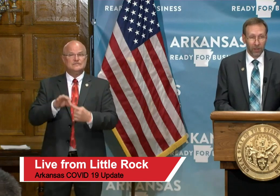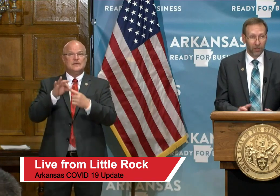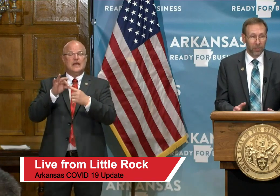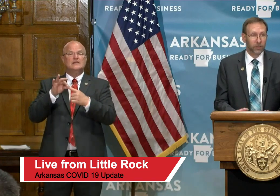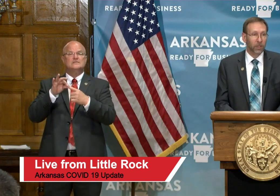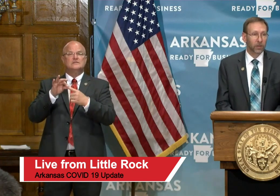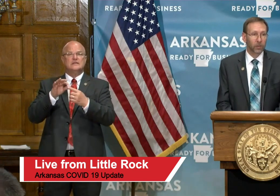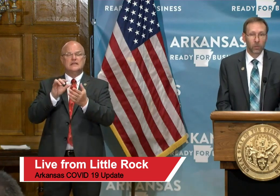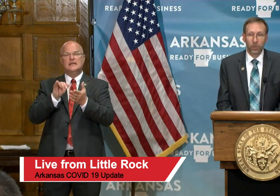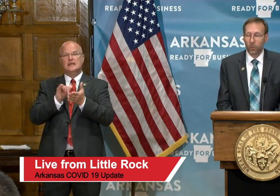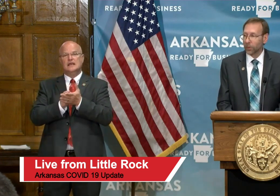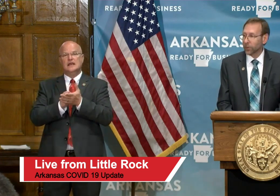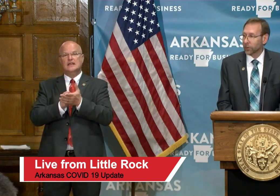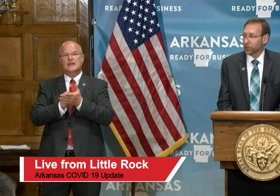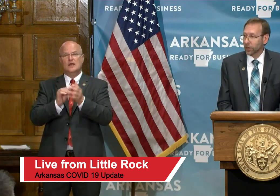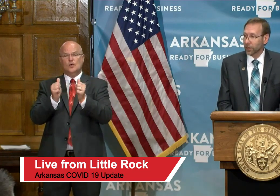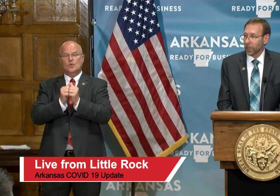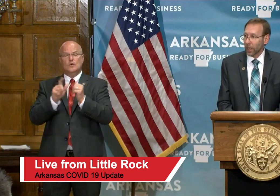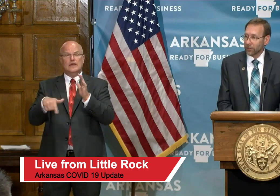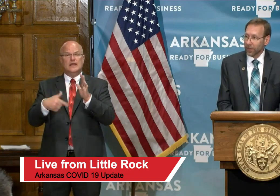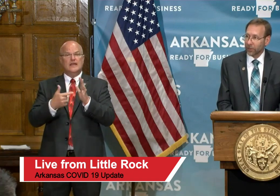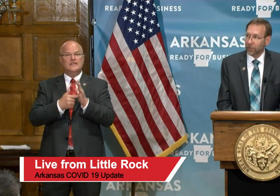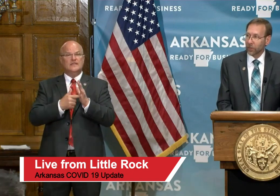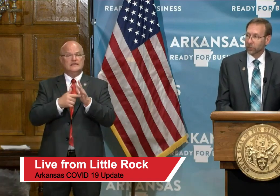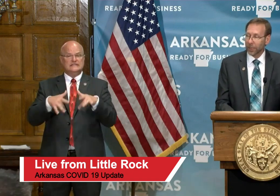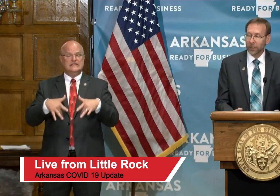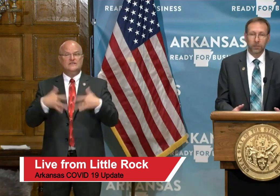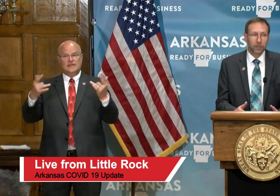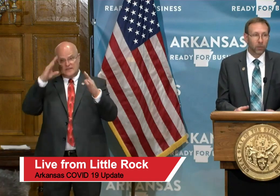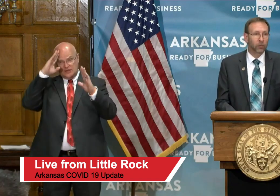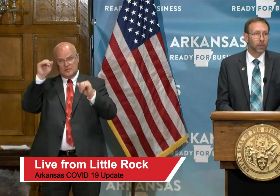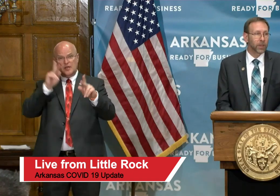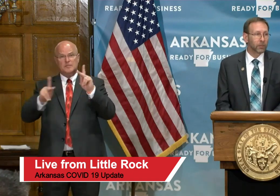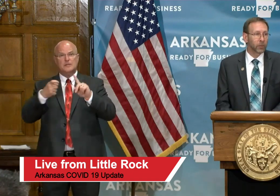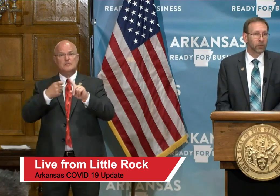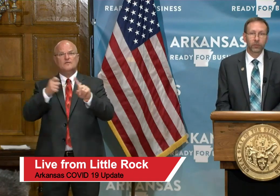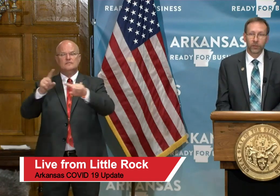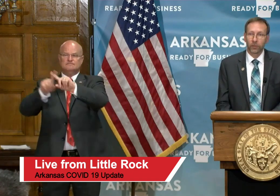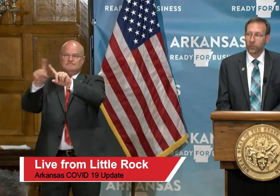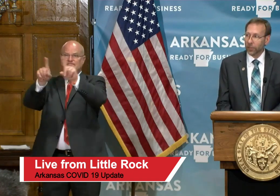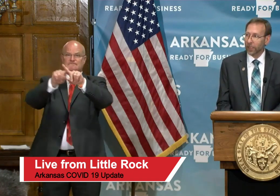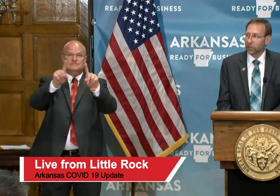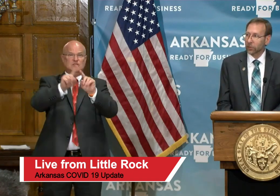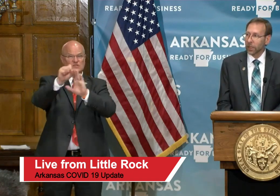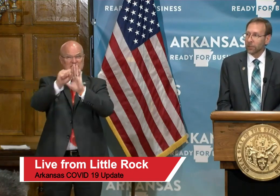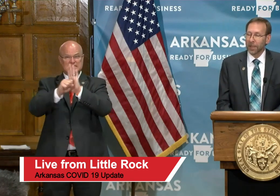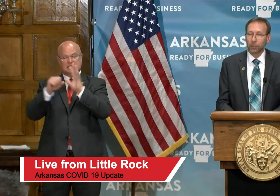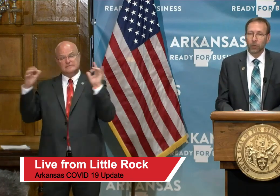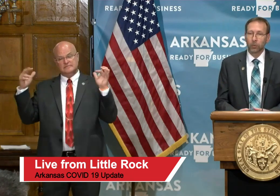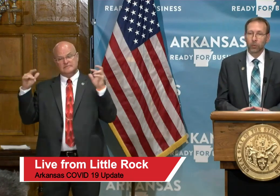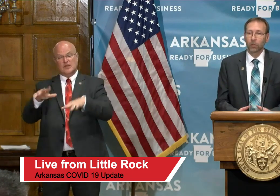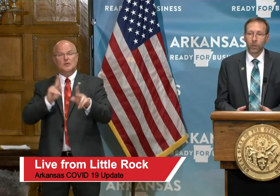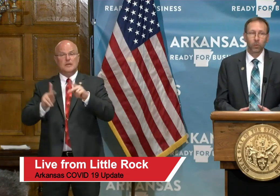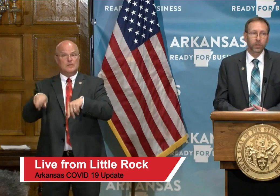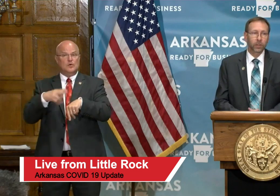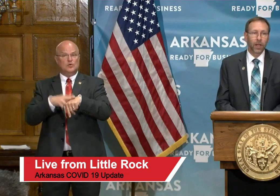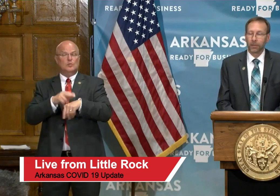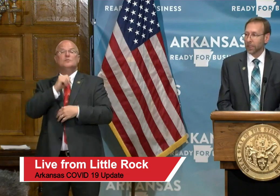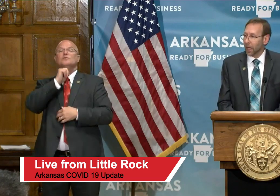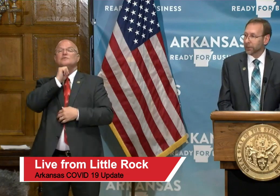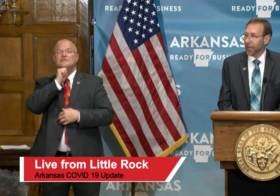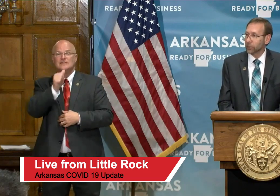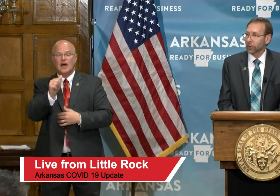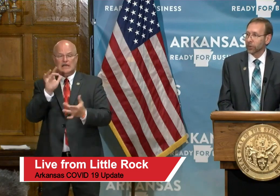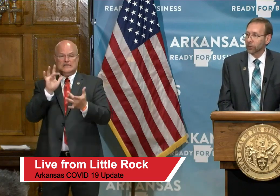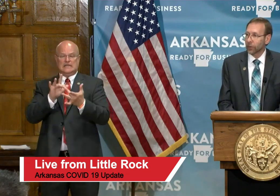especially that with this event, they're expecting people from a number of different states, people who normally wouldn't